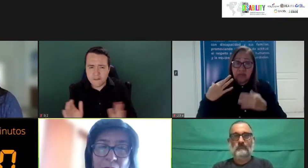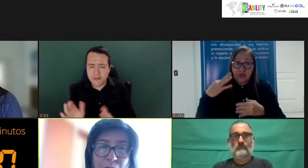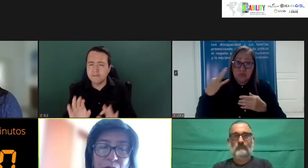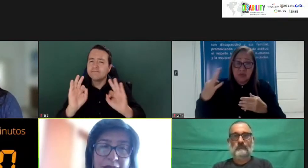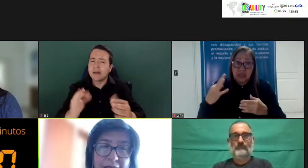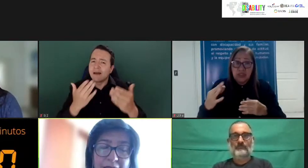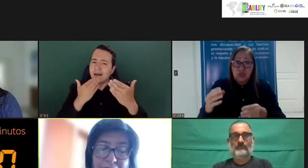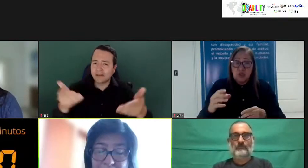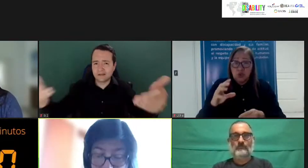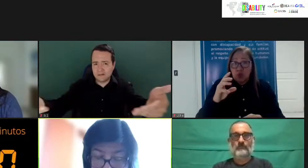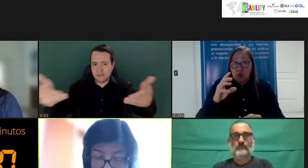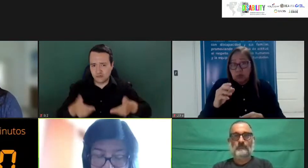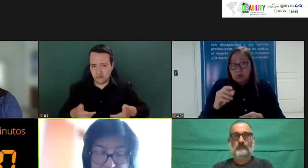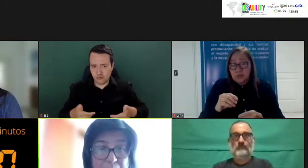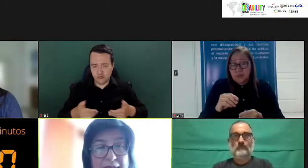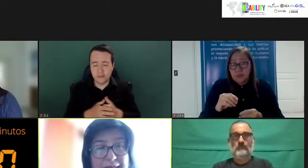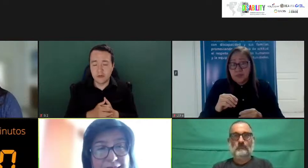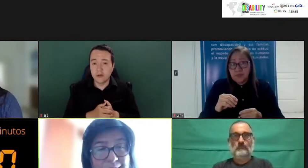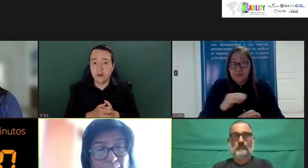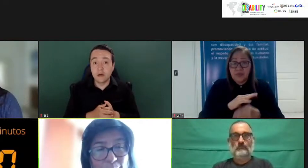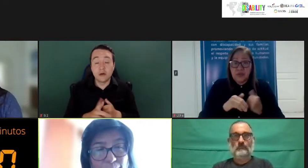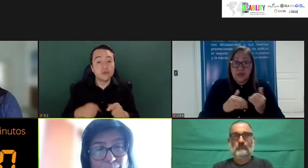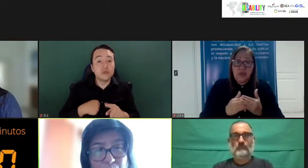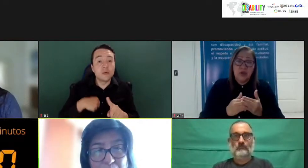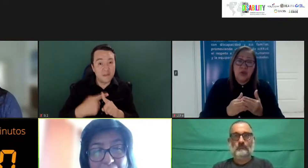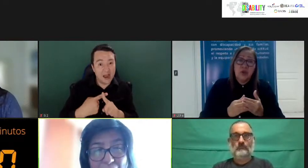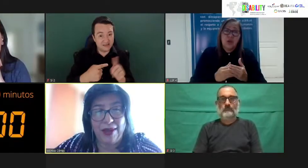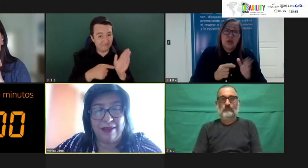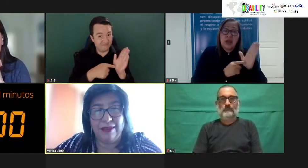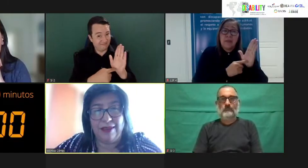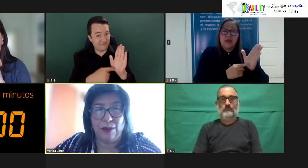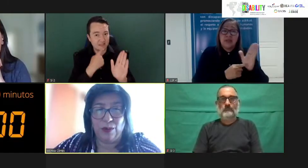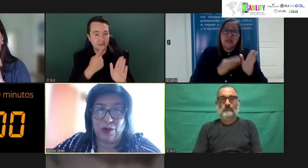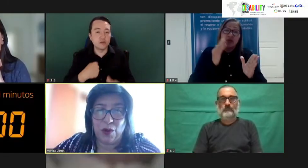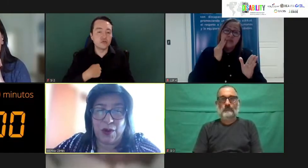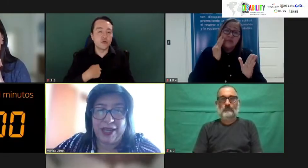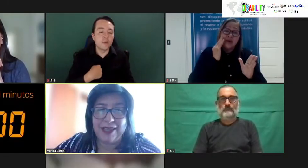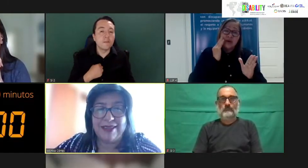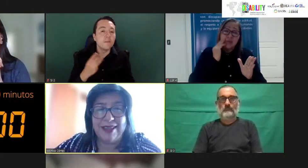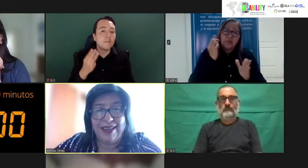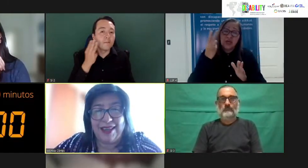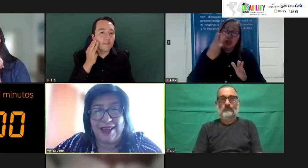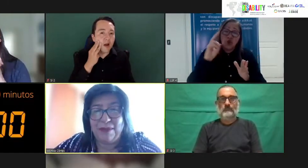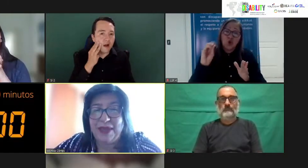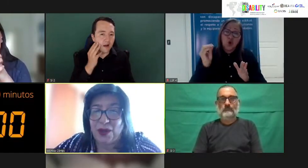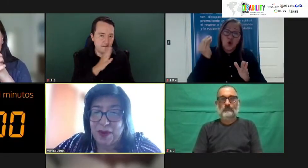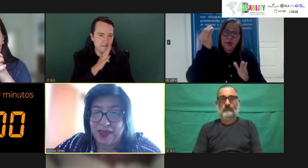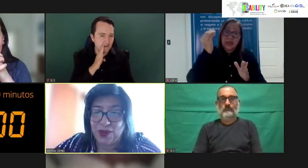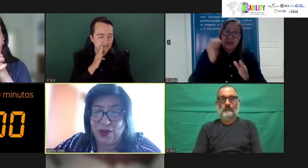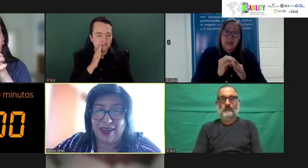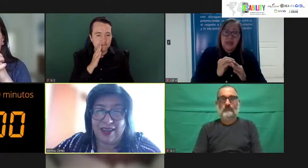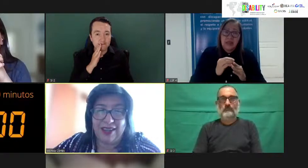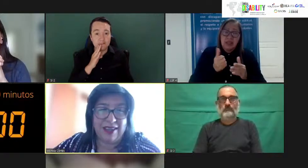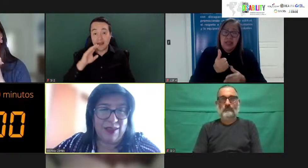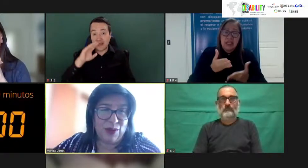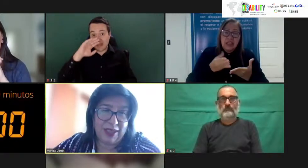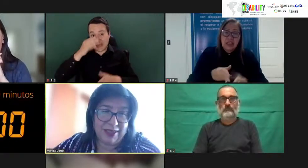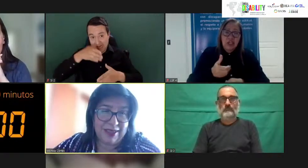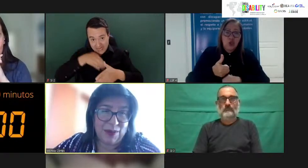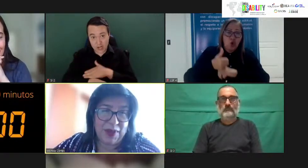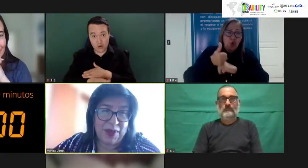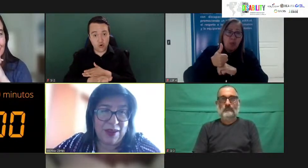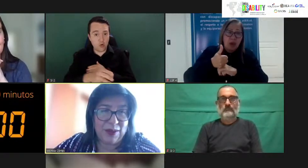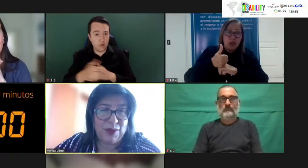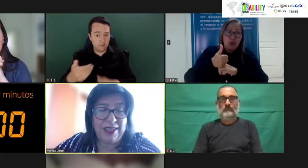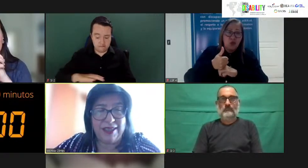thank you very much for the invitation i will add in my presentation that i am the mom of two